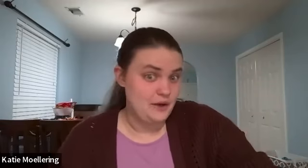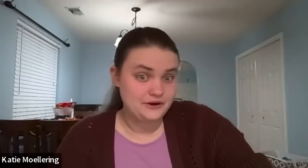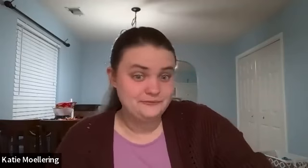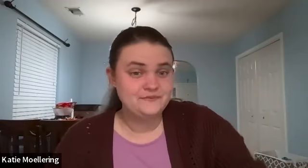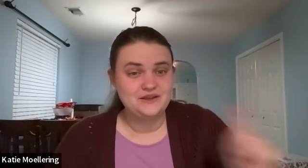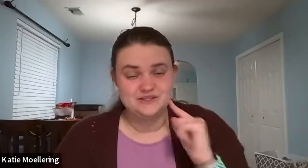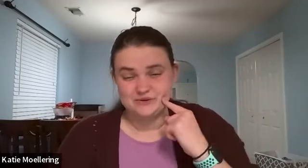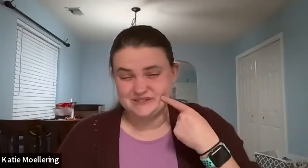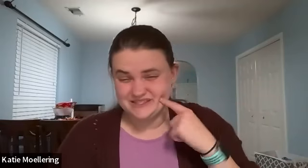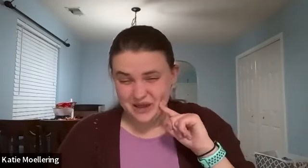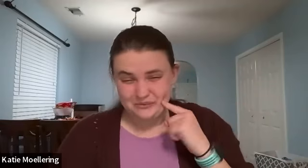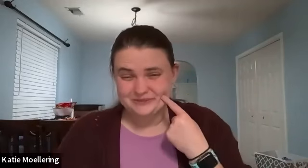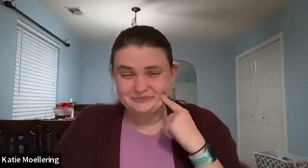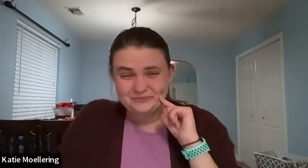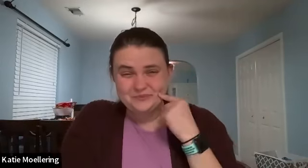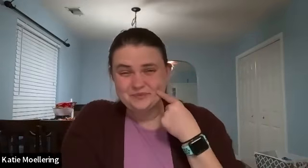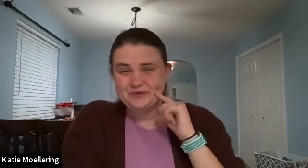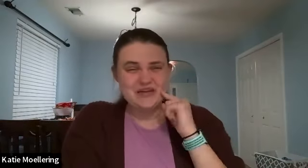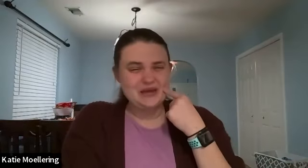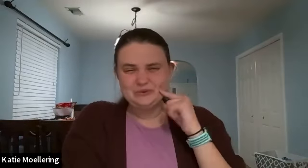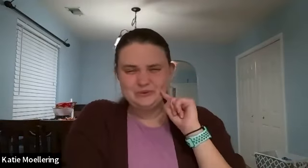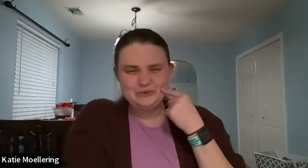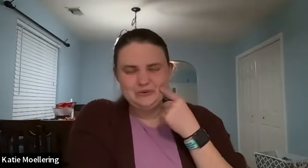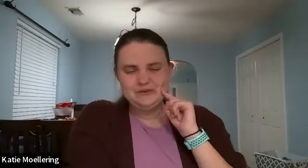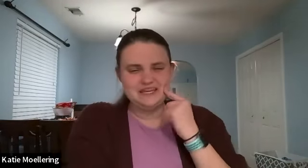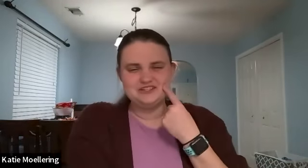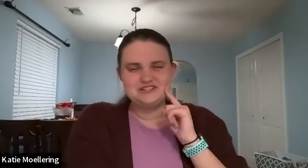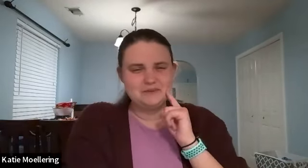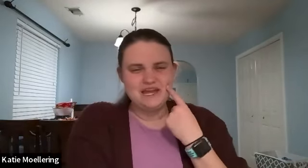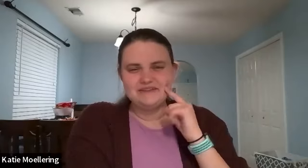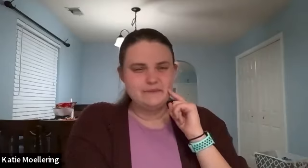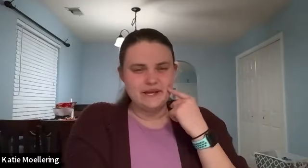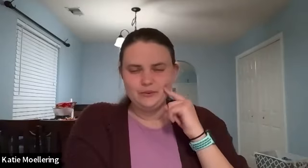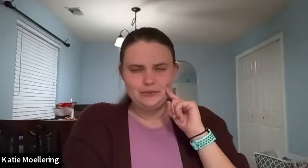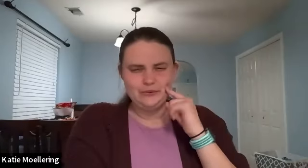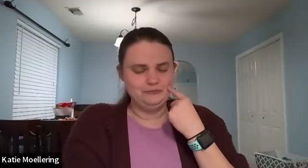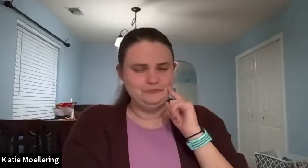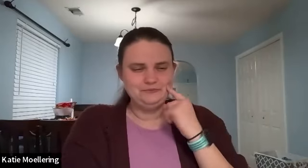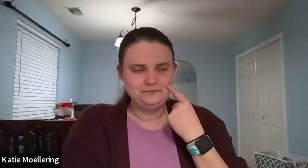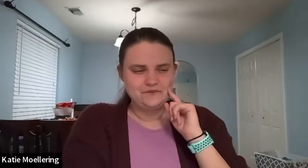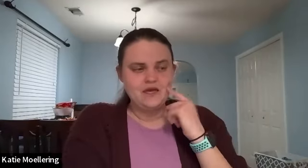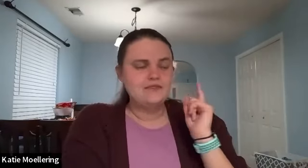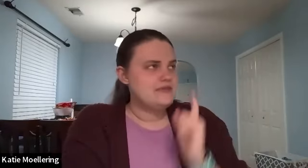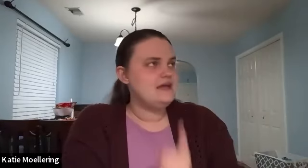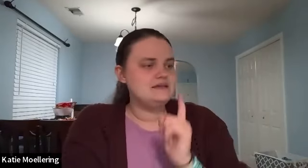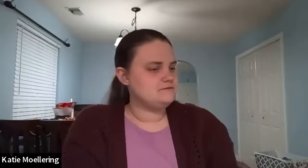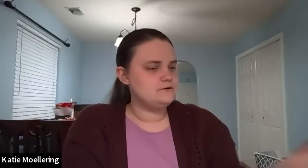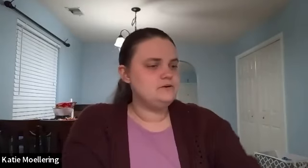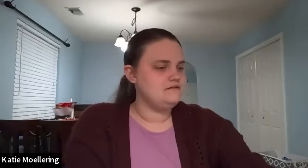sour. So sour with that, ooh, like you just took a bite of a lemon. That is a fruit I